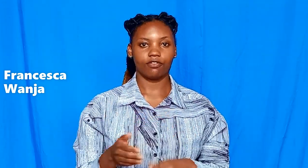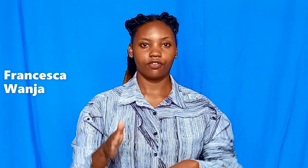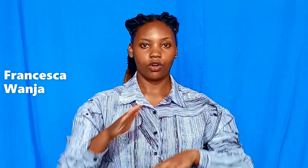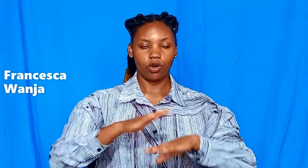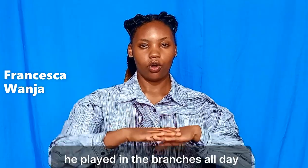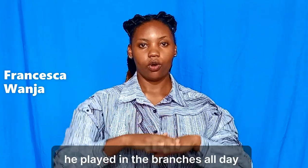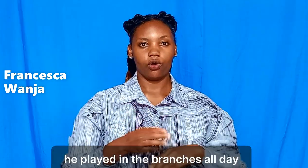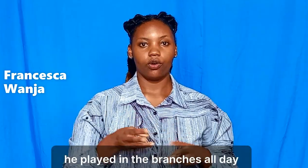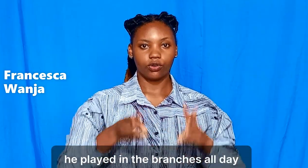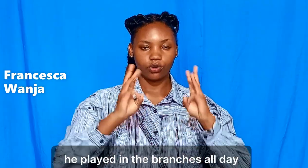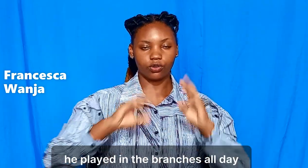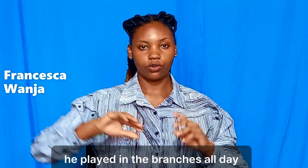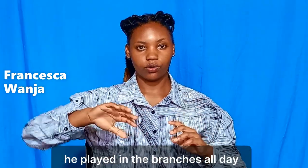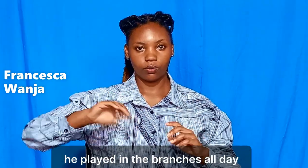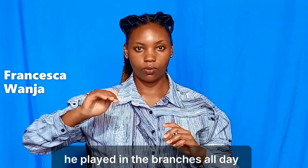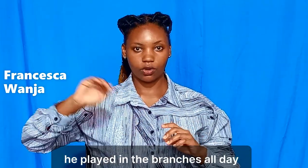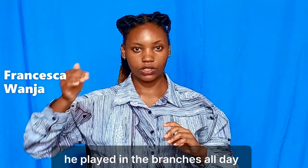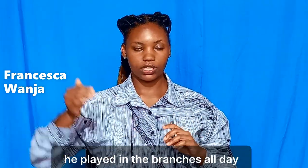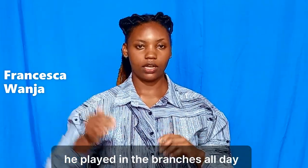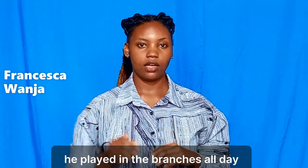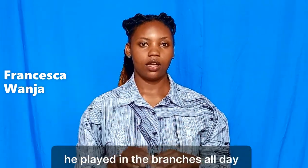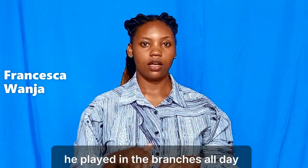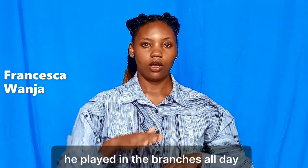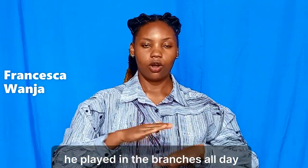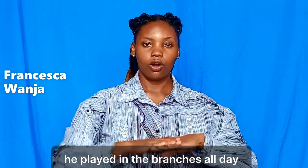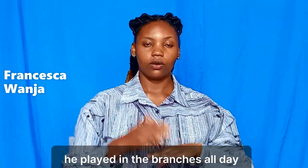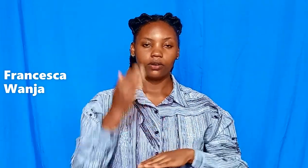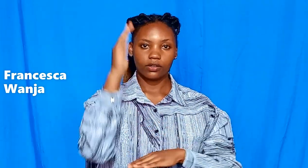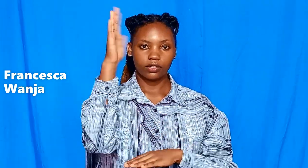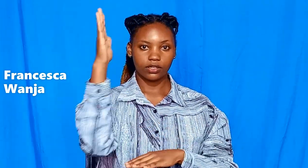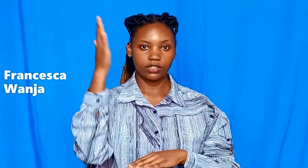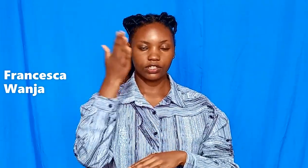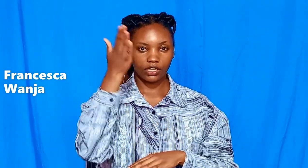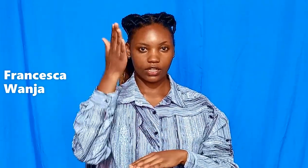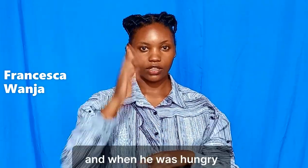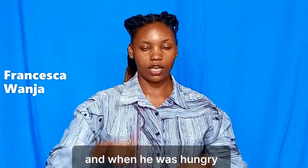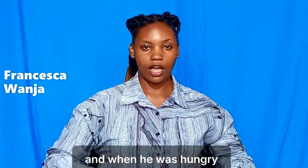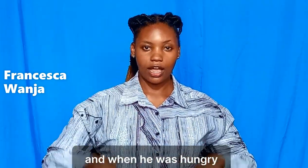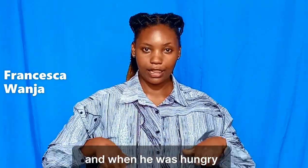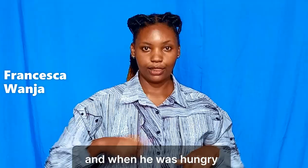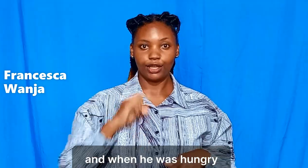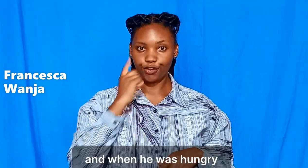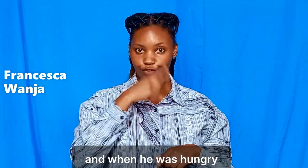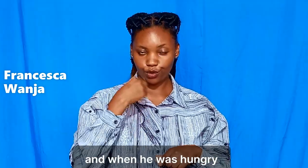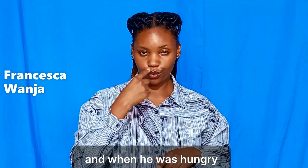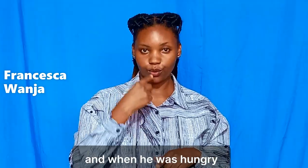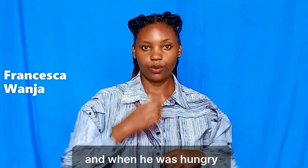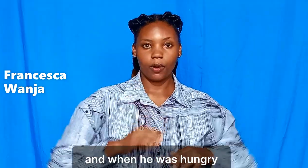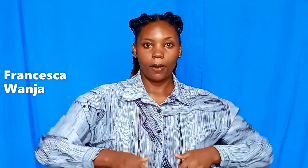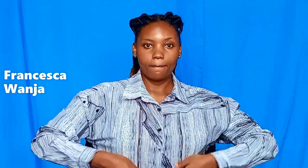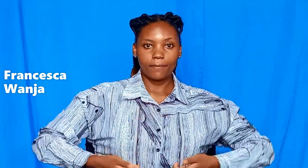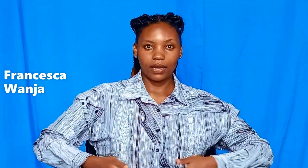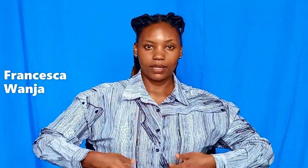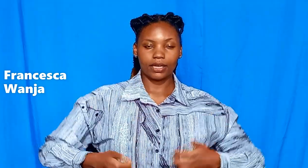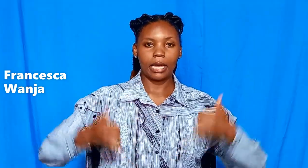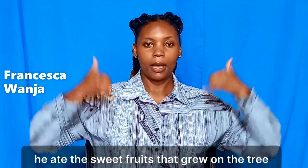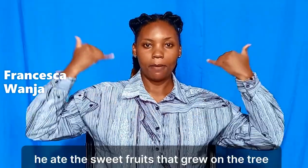He played in the branches all day and when he was hungry, he